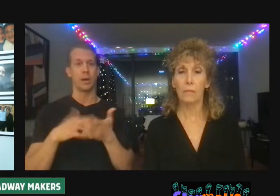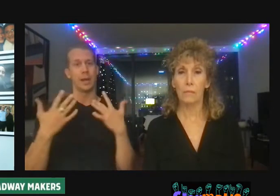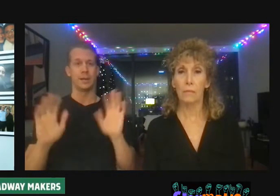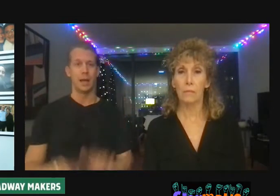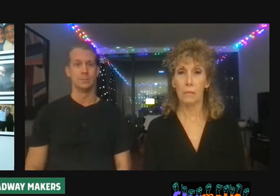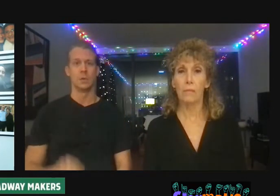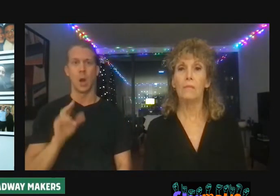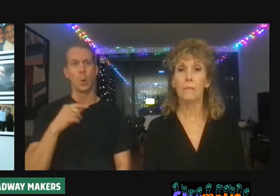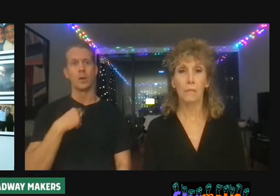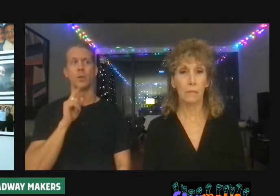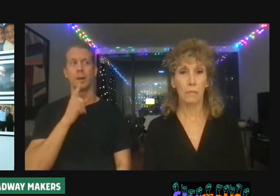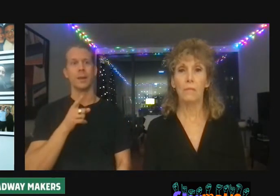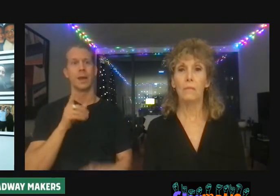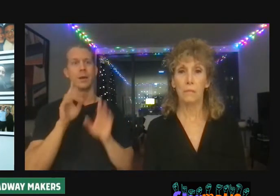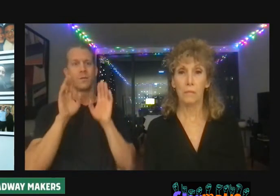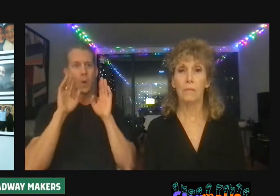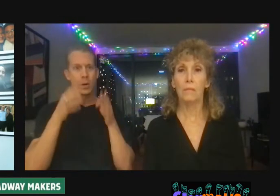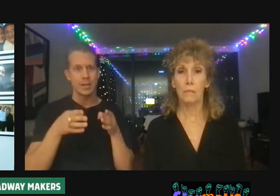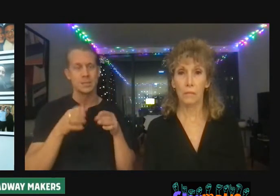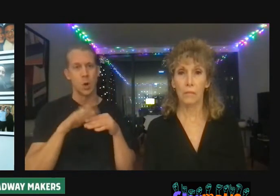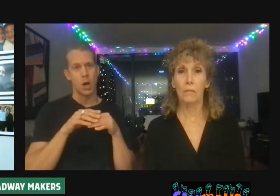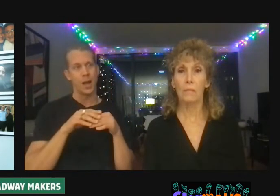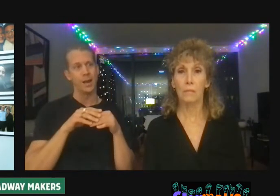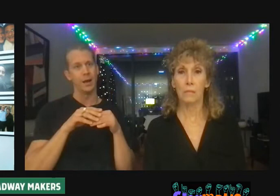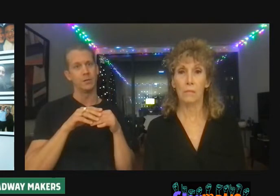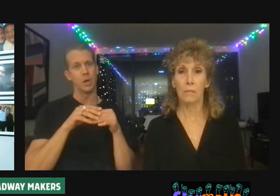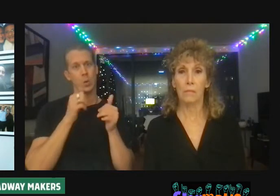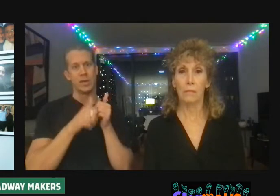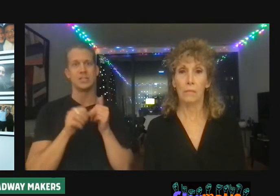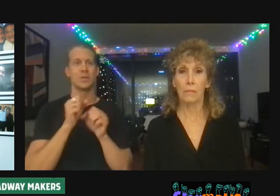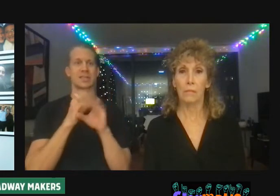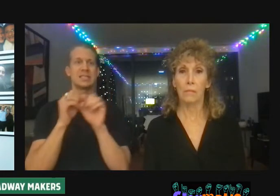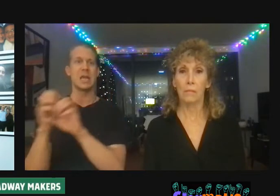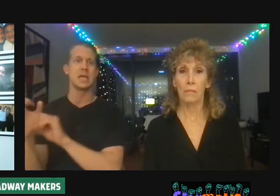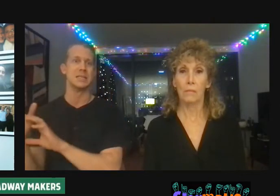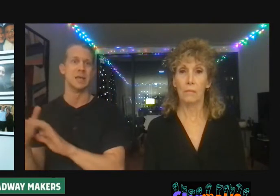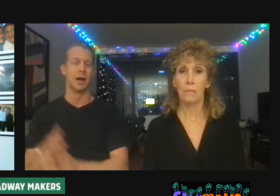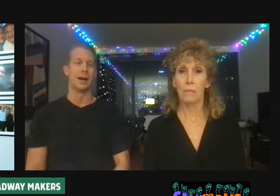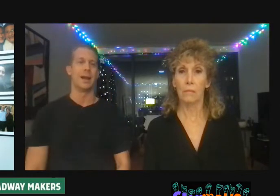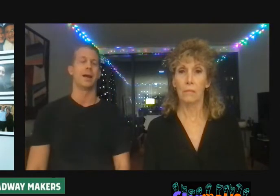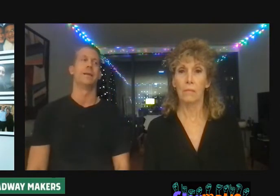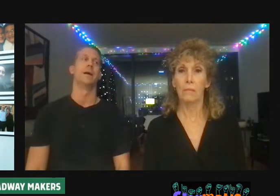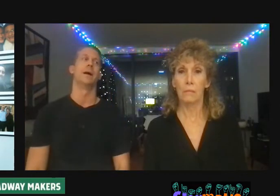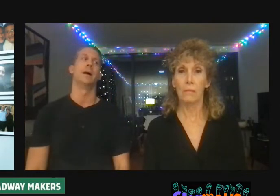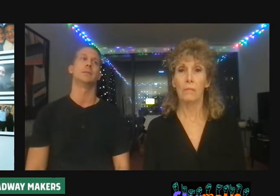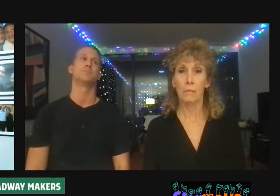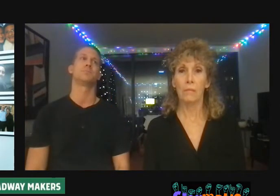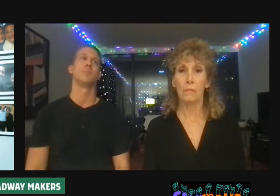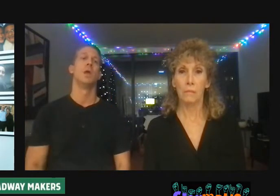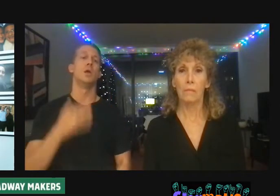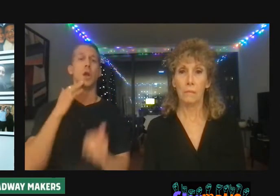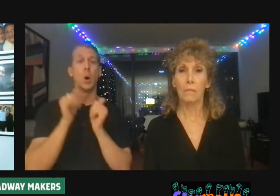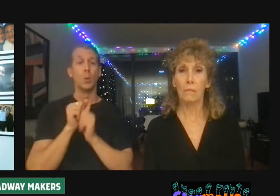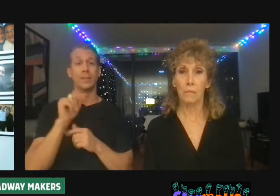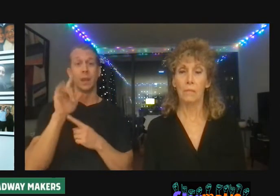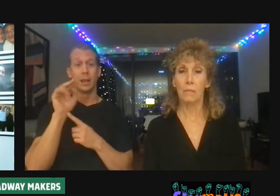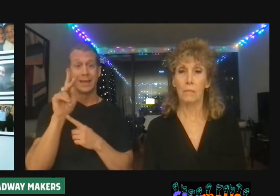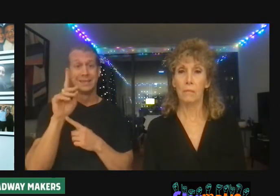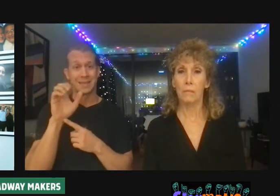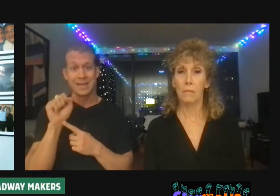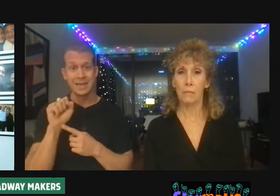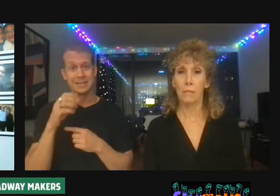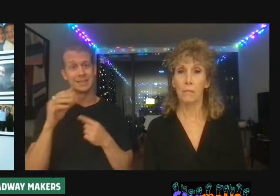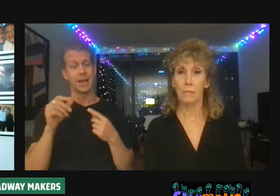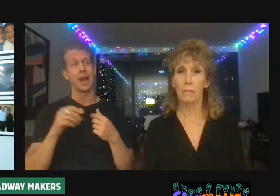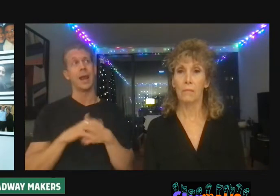the show again, done. No, we really like focused on, you know, each of the scenes and, you know, with